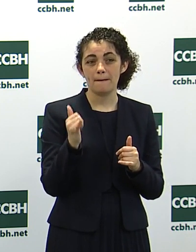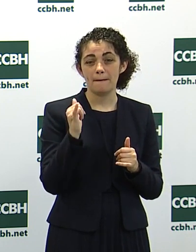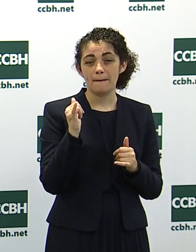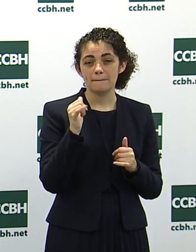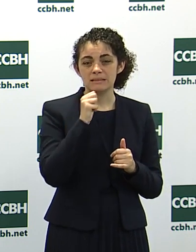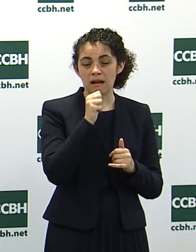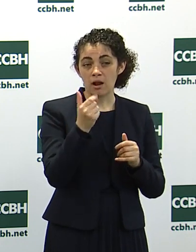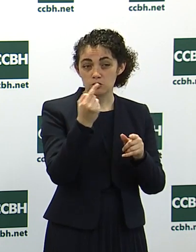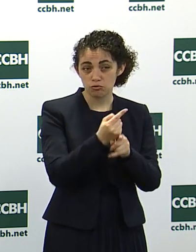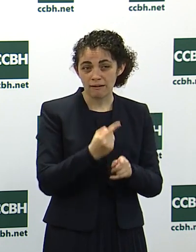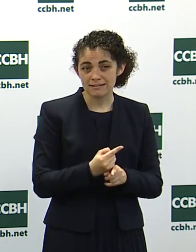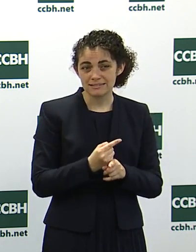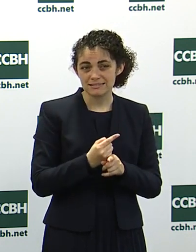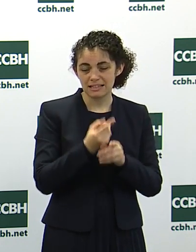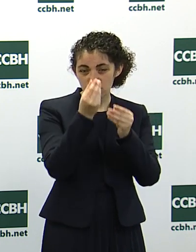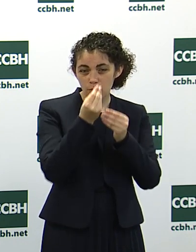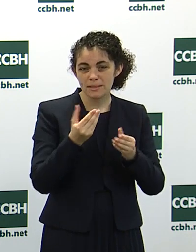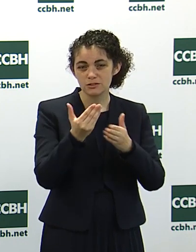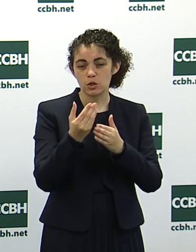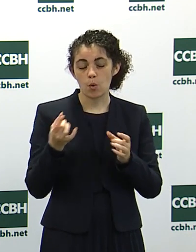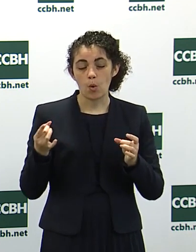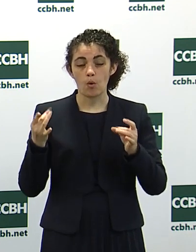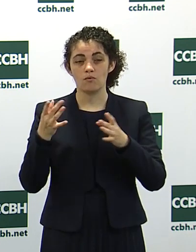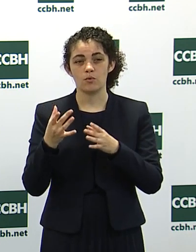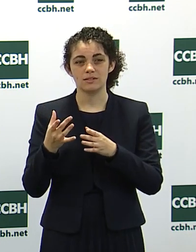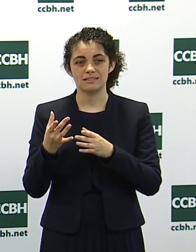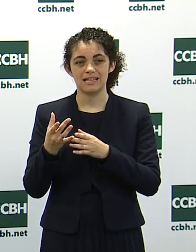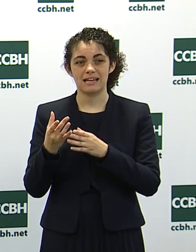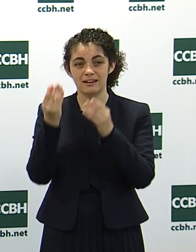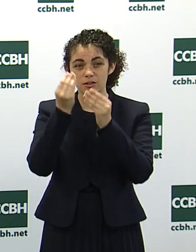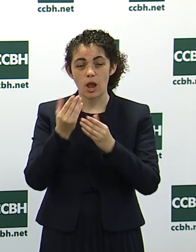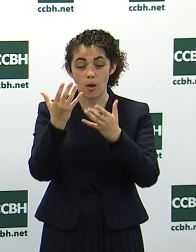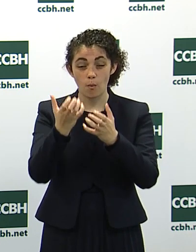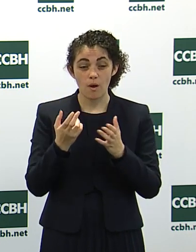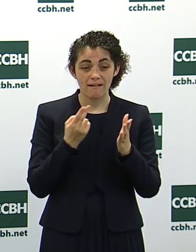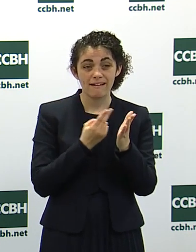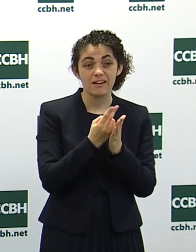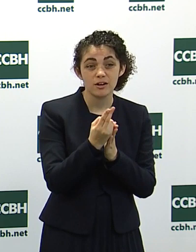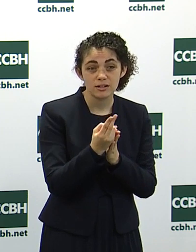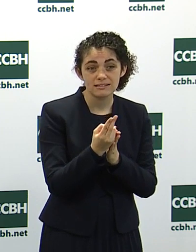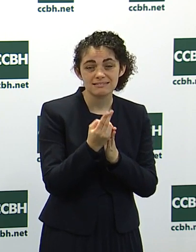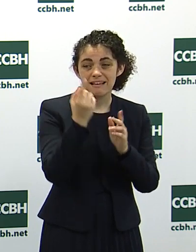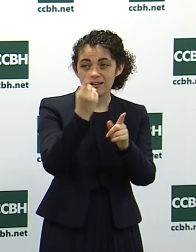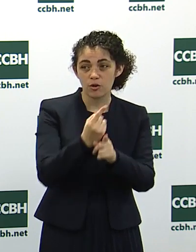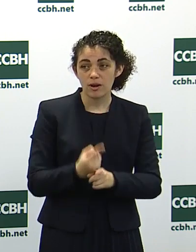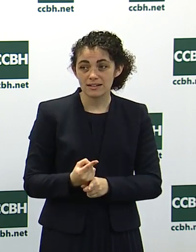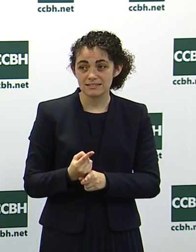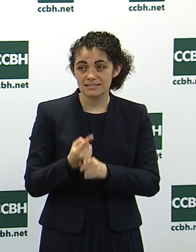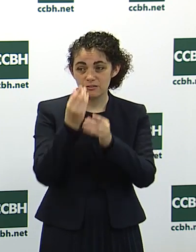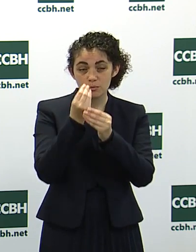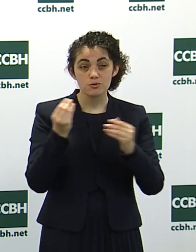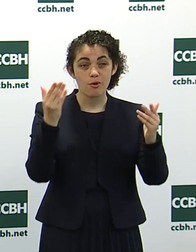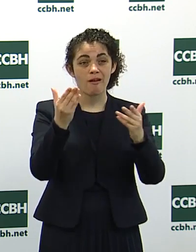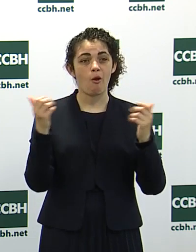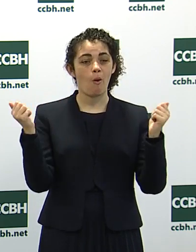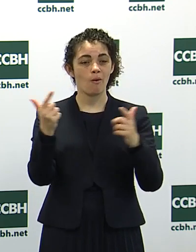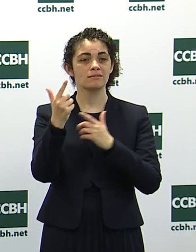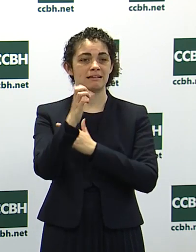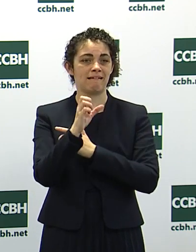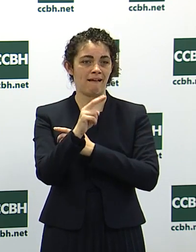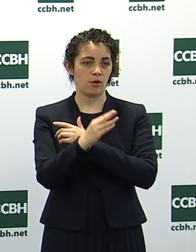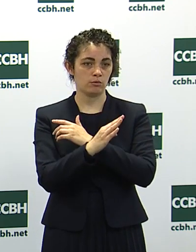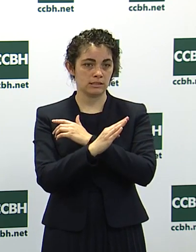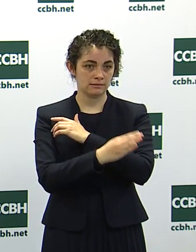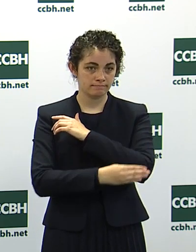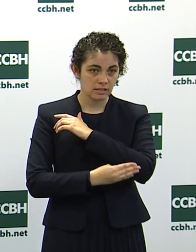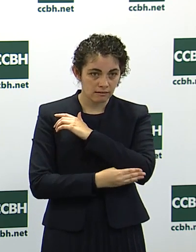than no information. I want to give you honest, accurate information. Everybody in the county does. And I